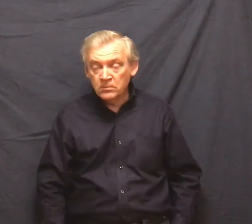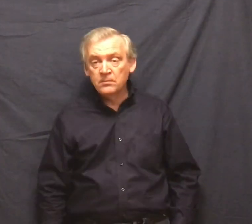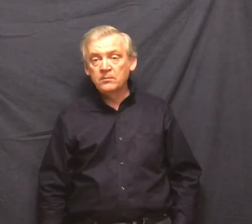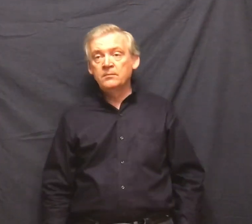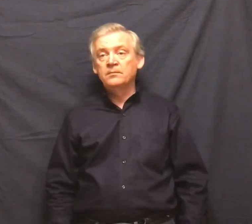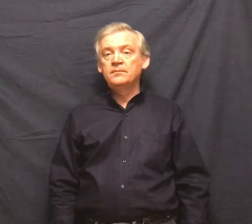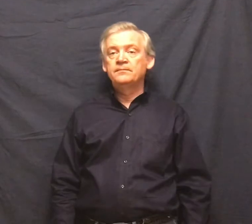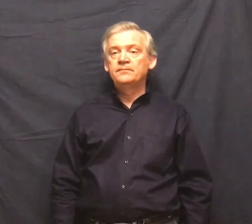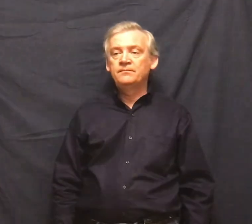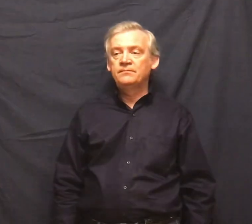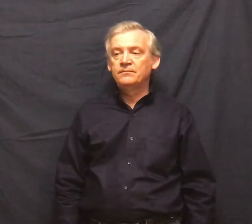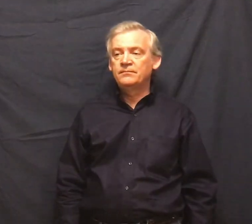Slim?